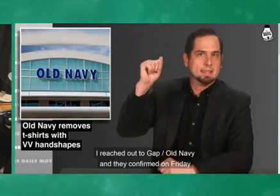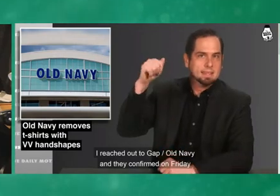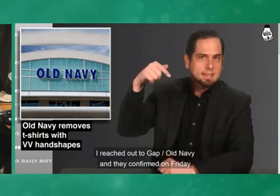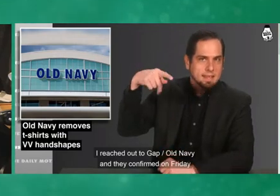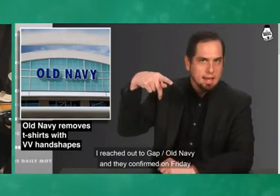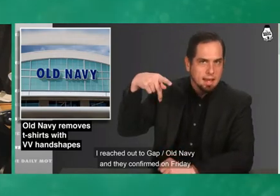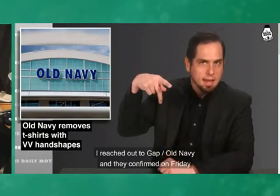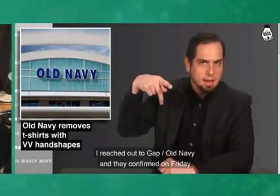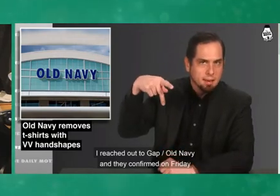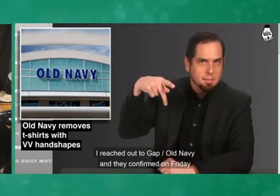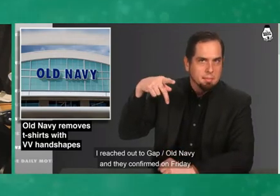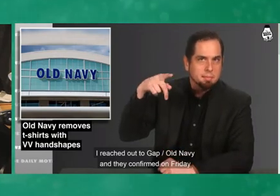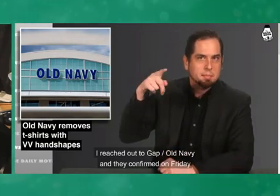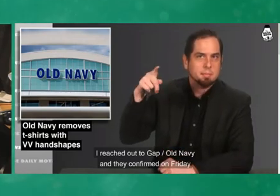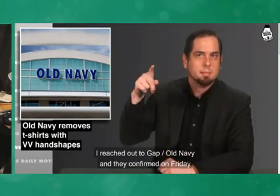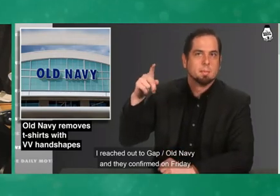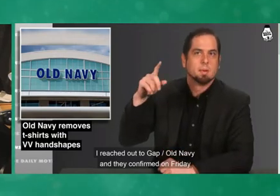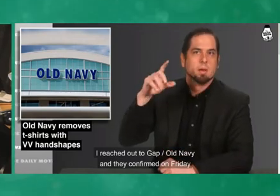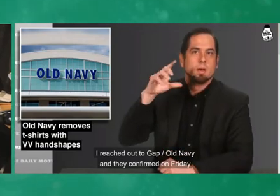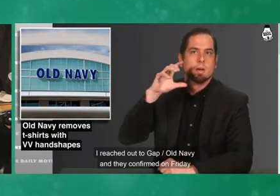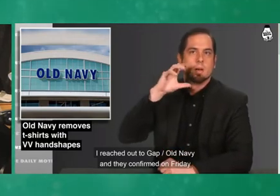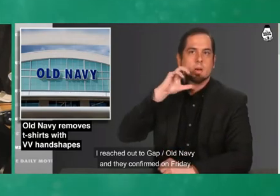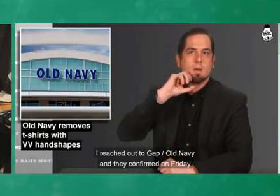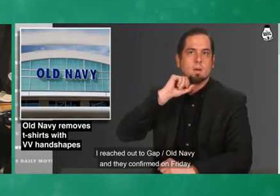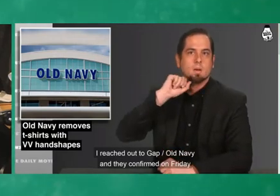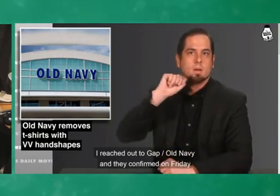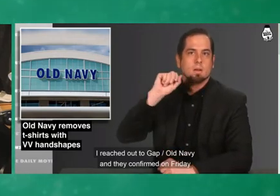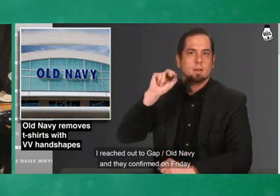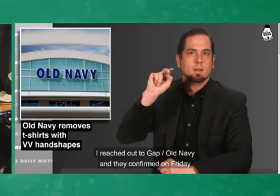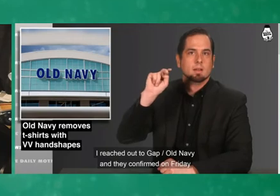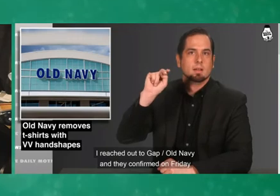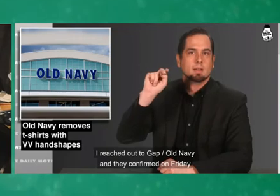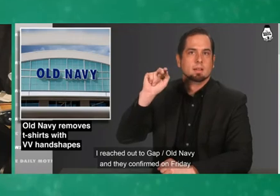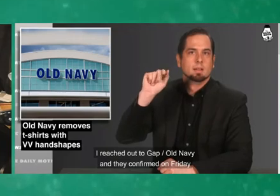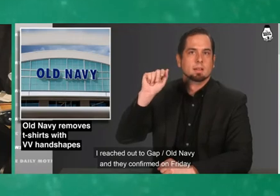them, G-A-P, with the Gap,